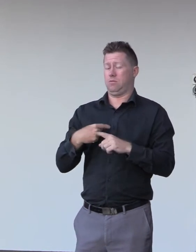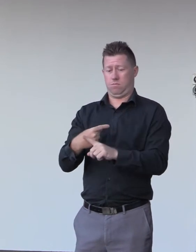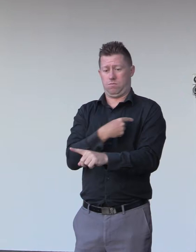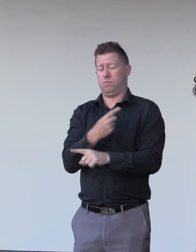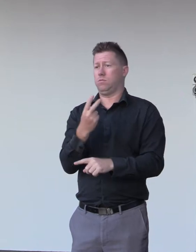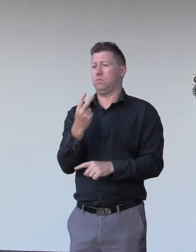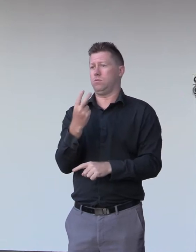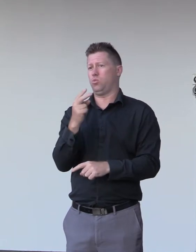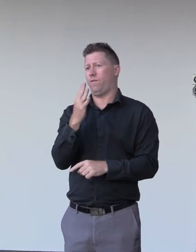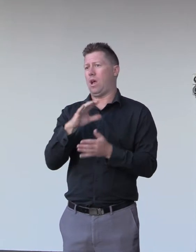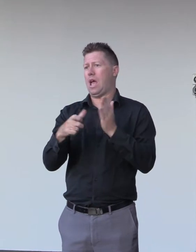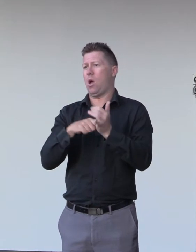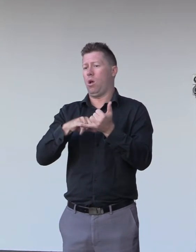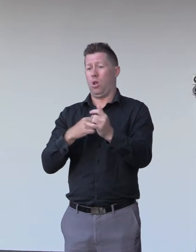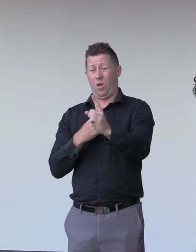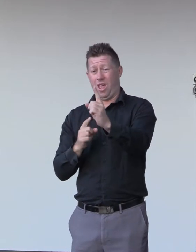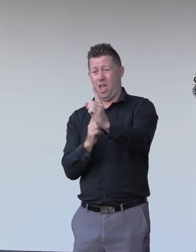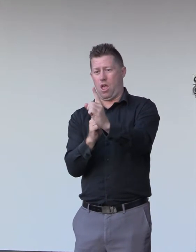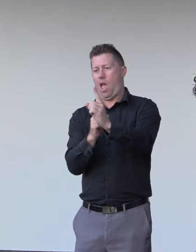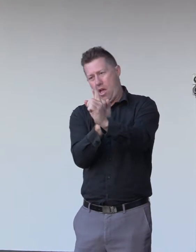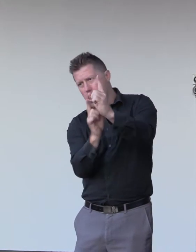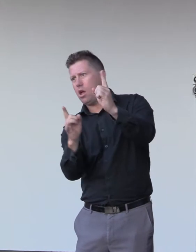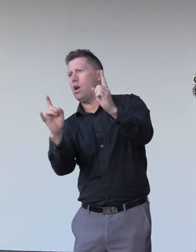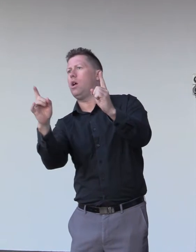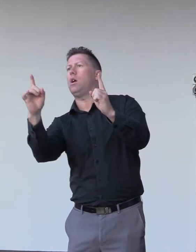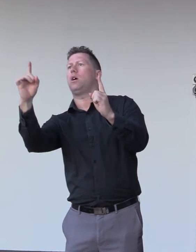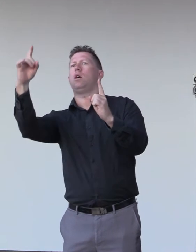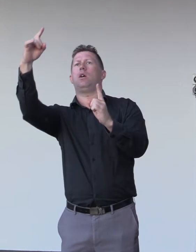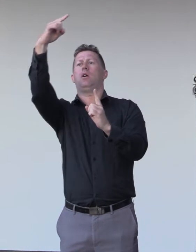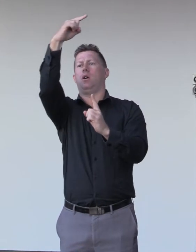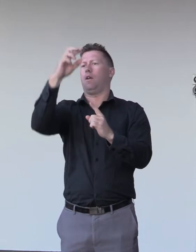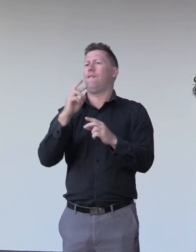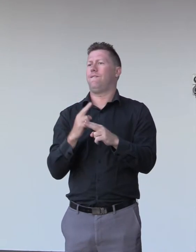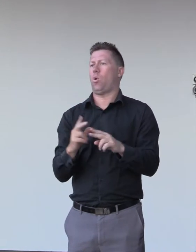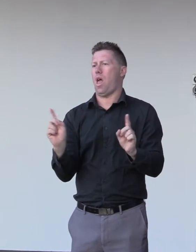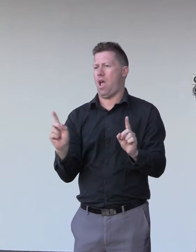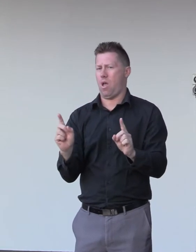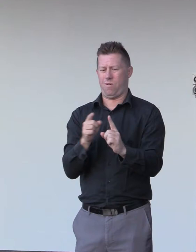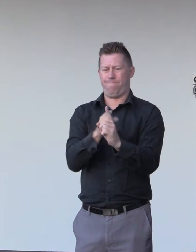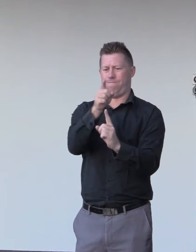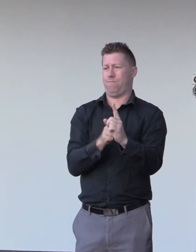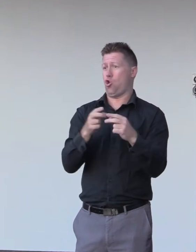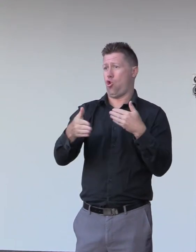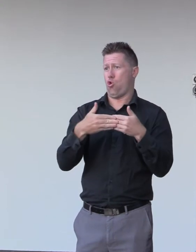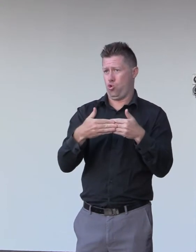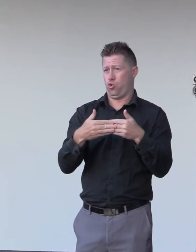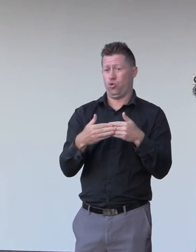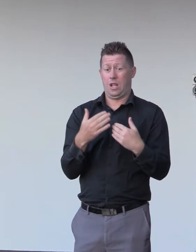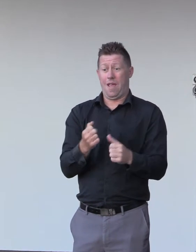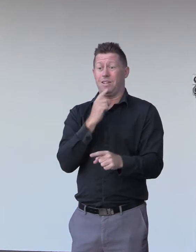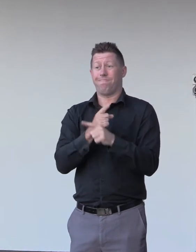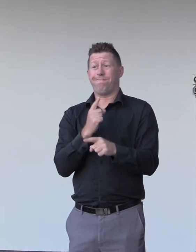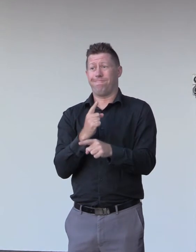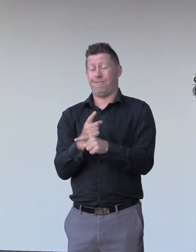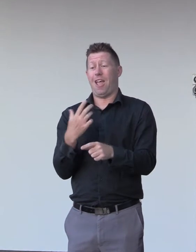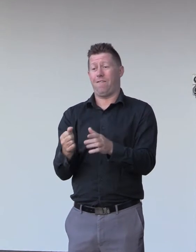have freight rediverted via that new route. There has been some reports that there are delays